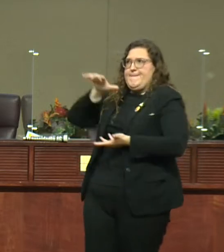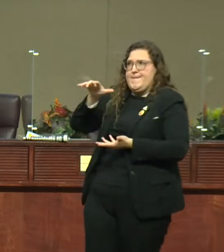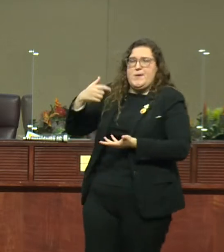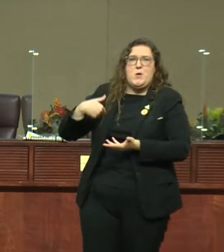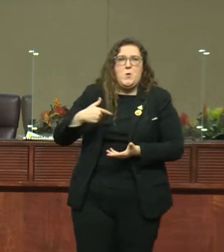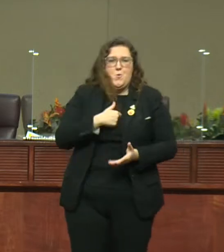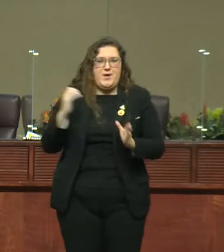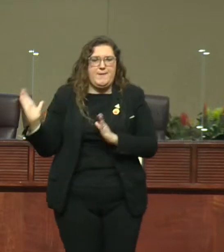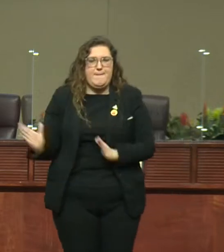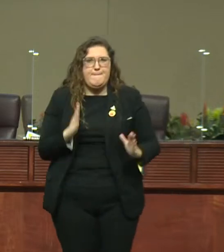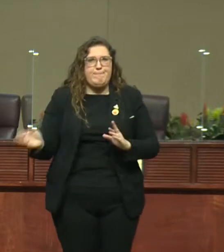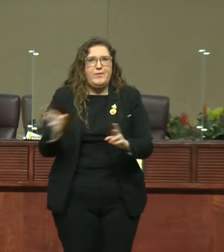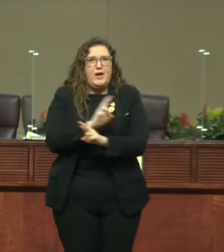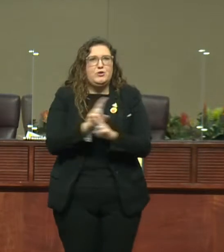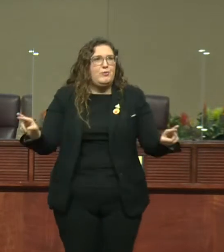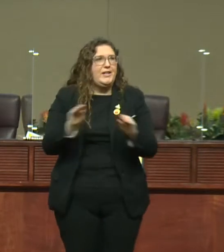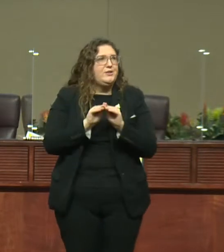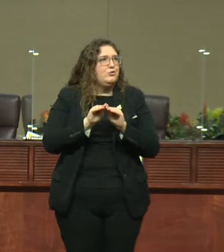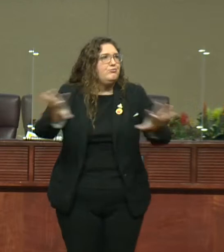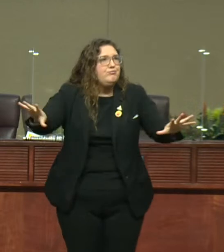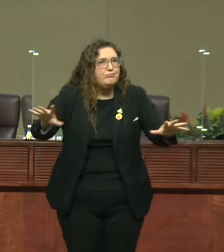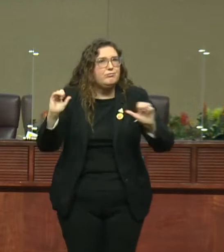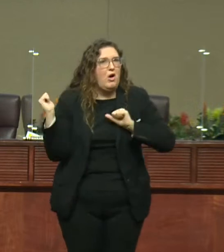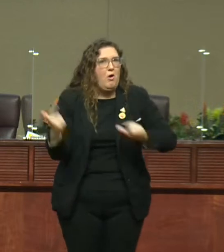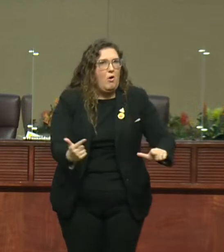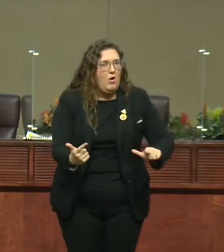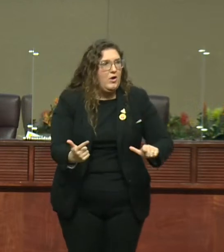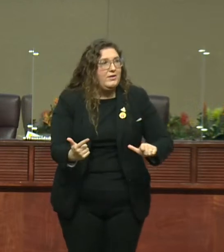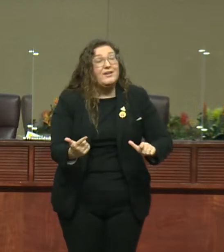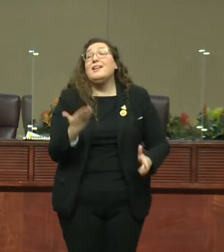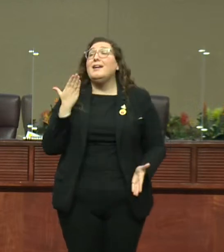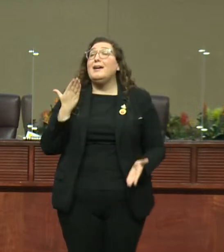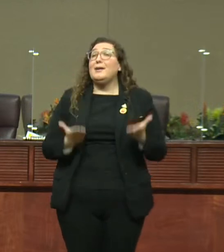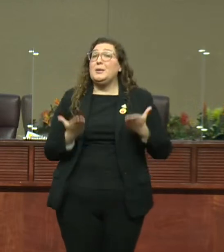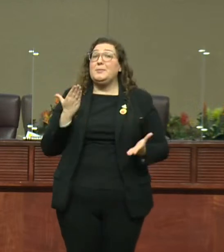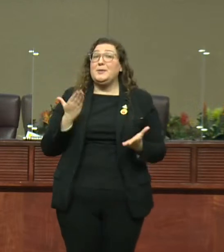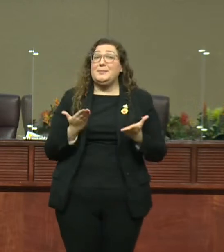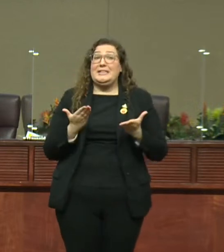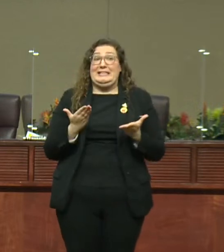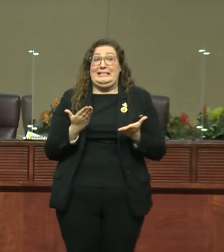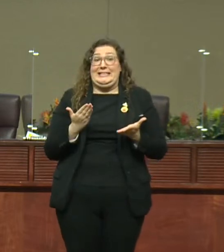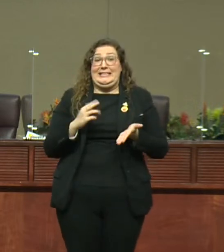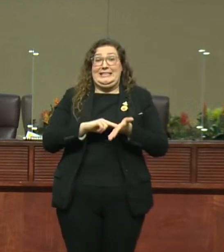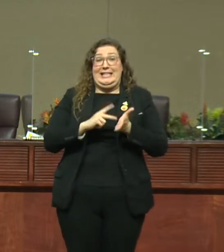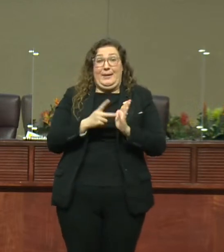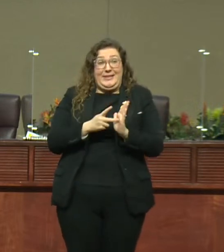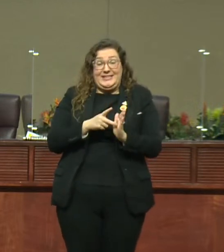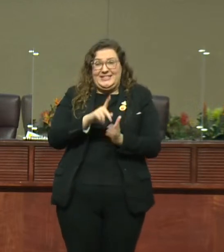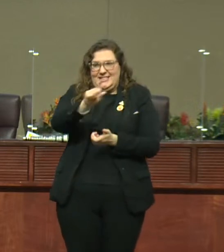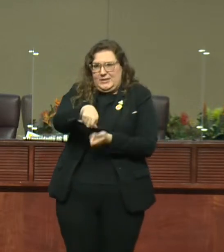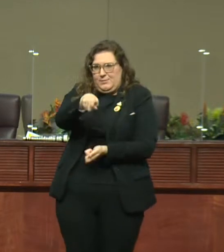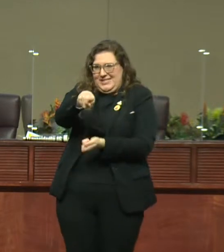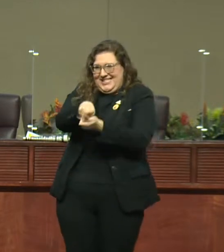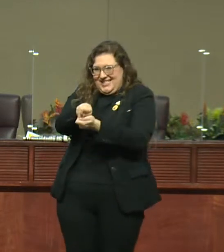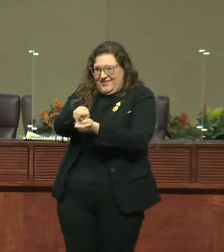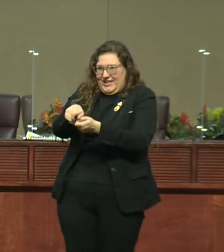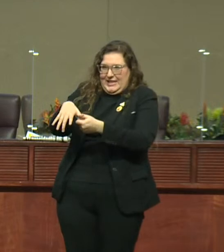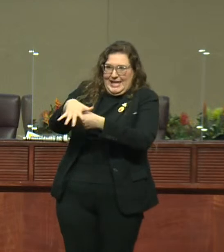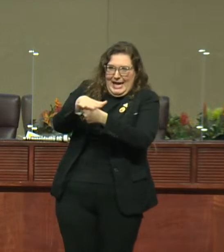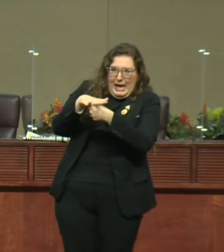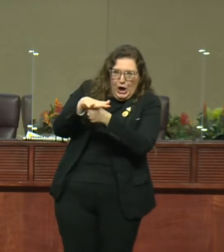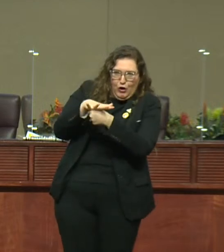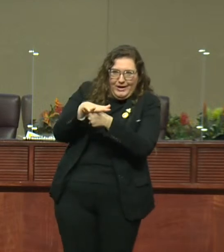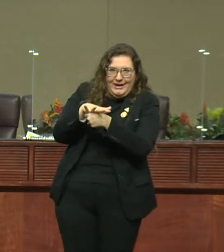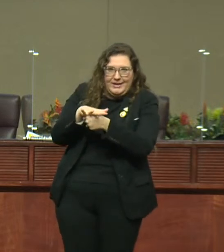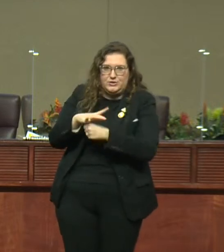so that everybody can have access. That may look like certain subsets of our population, and that may be our